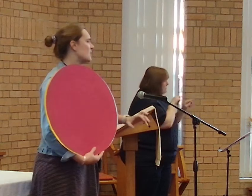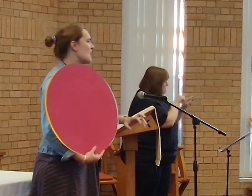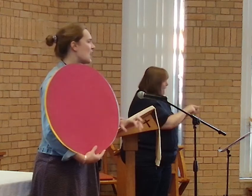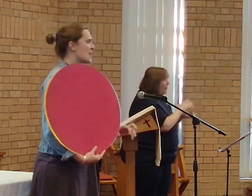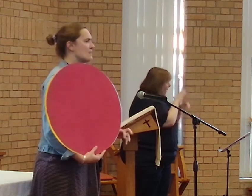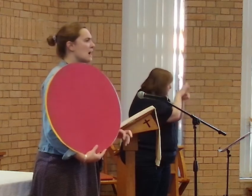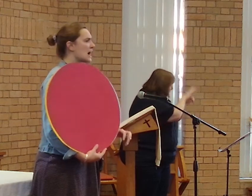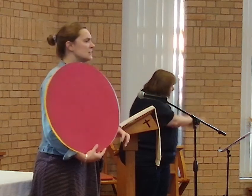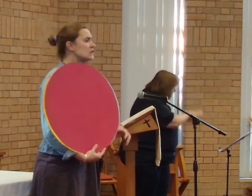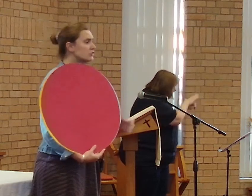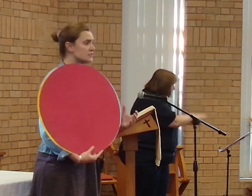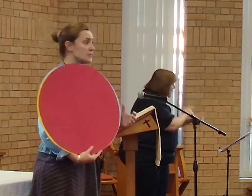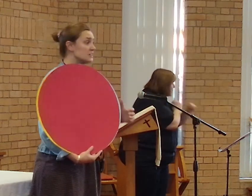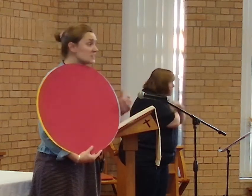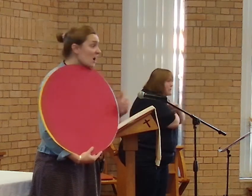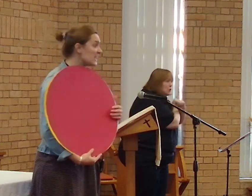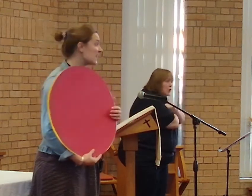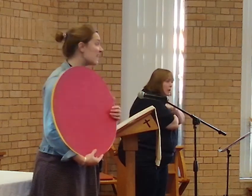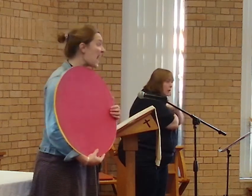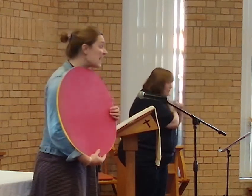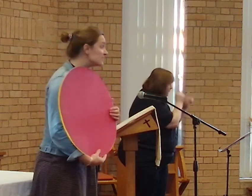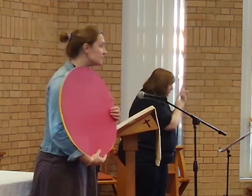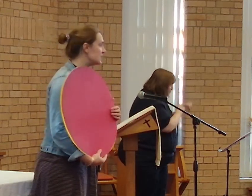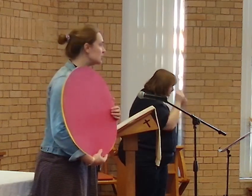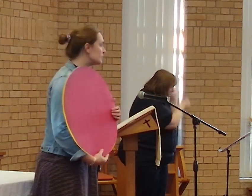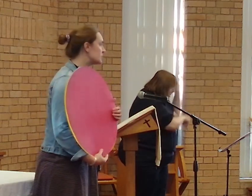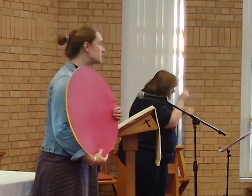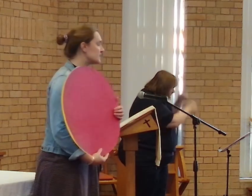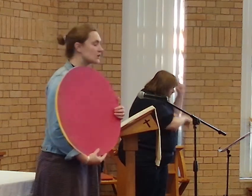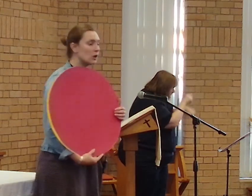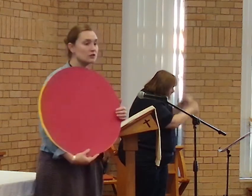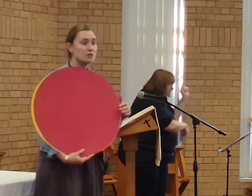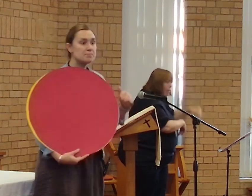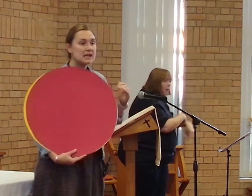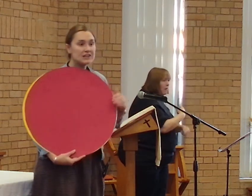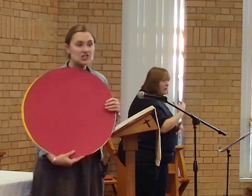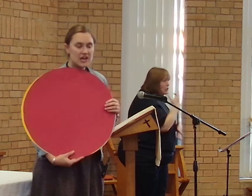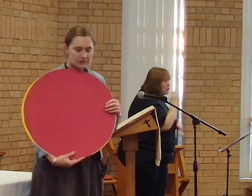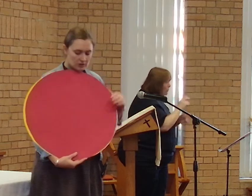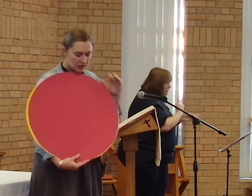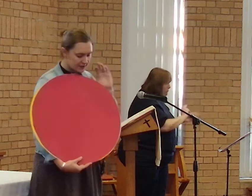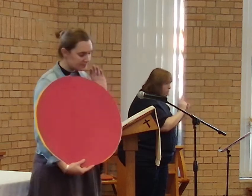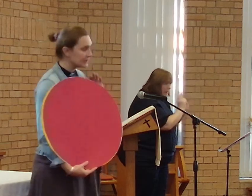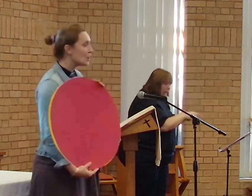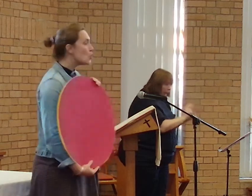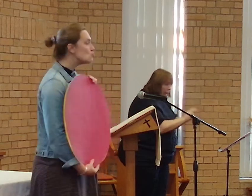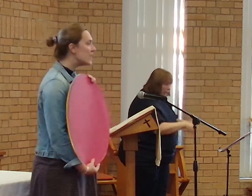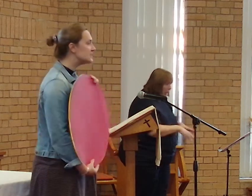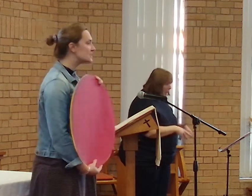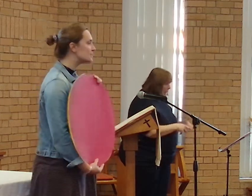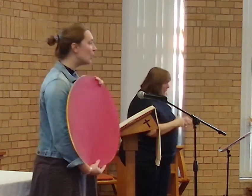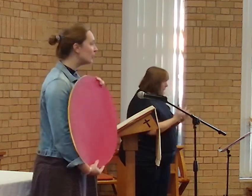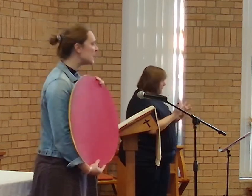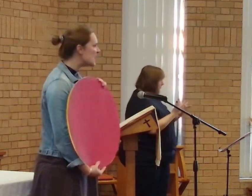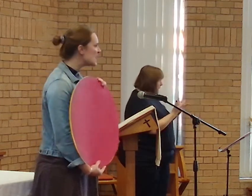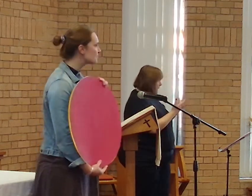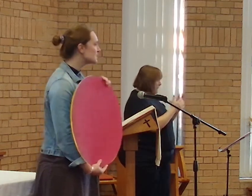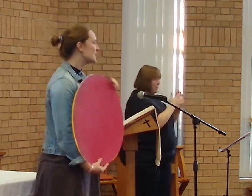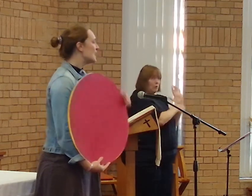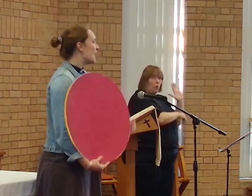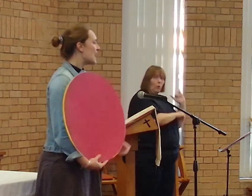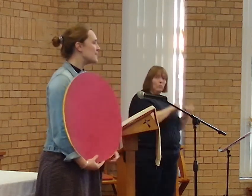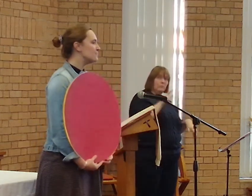oppressed, and lots of them are dying at the hands of the Egyptians. There's quite a lot of bloodshed. We've got a nice big red spot